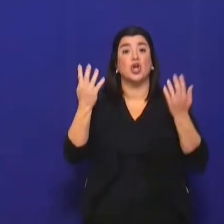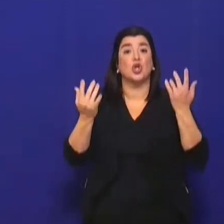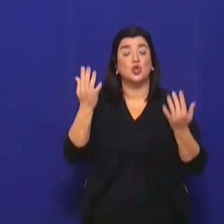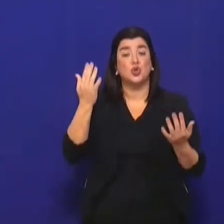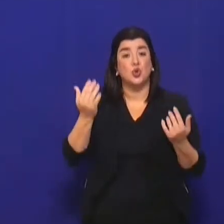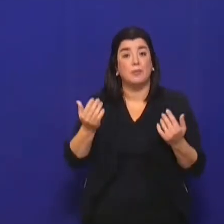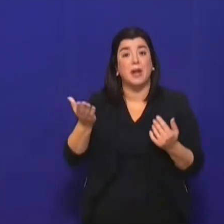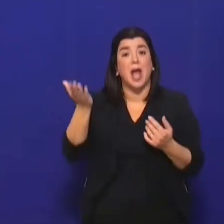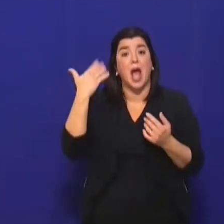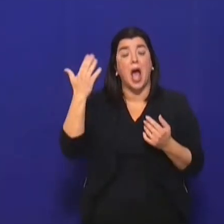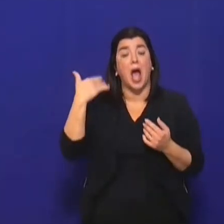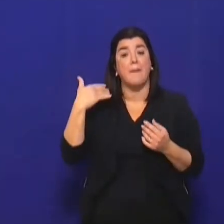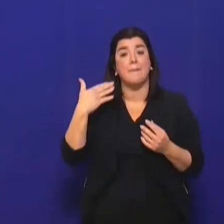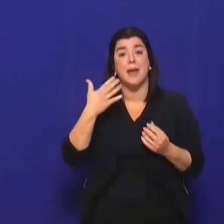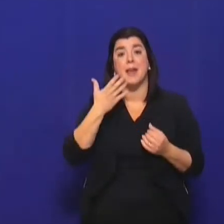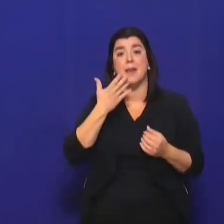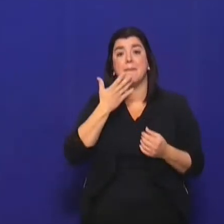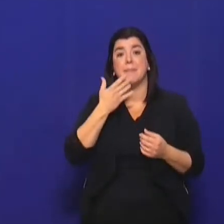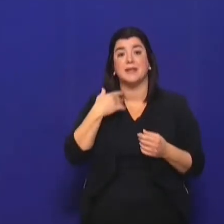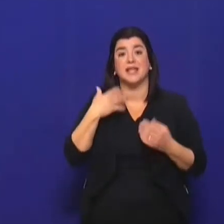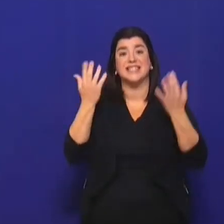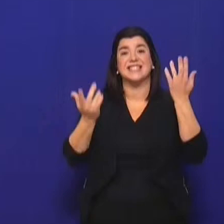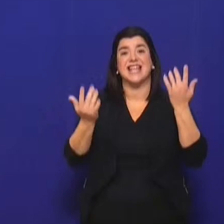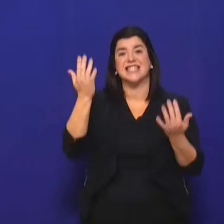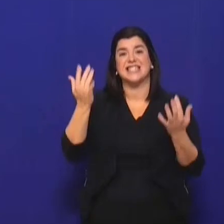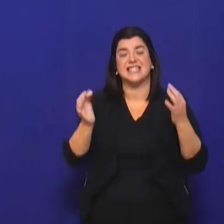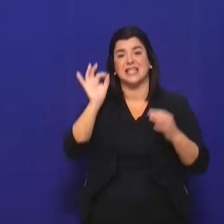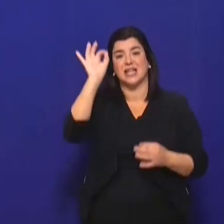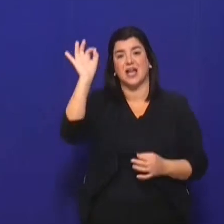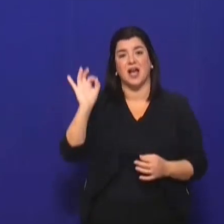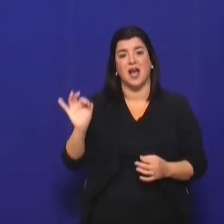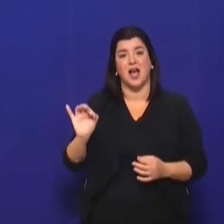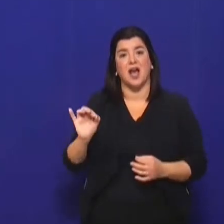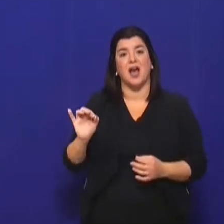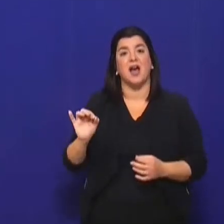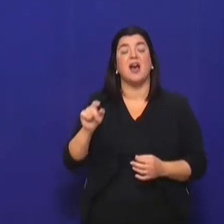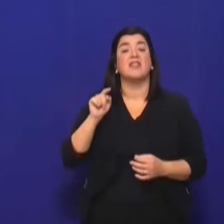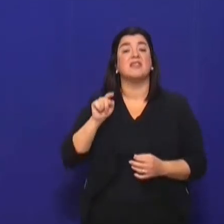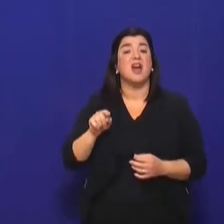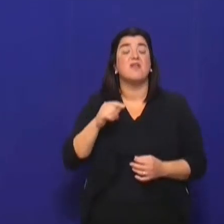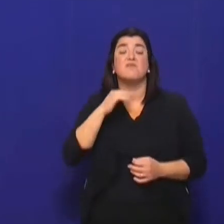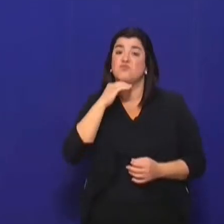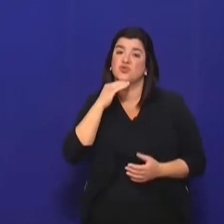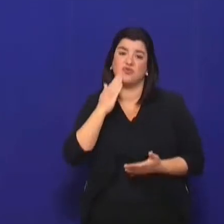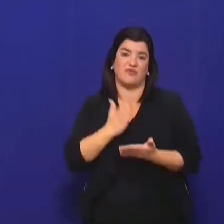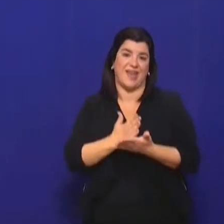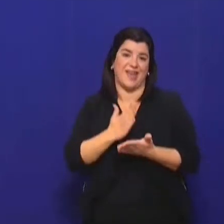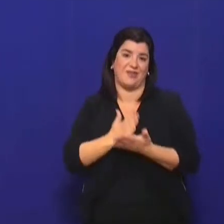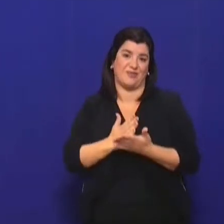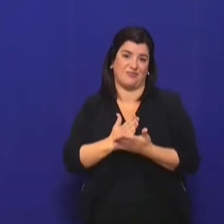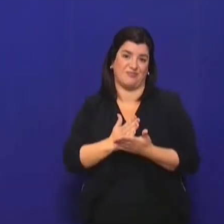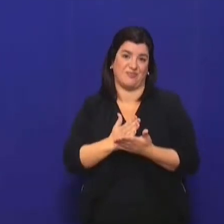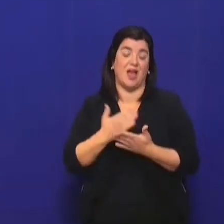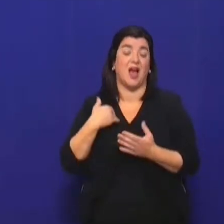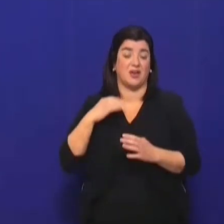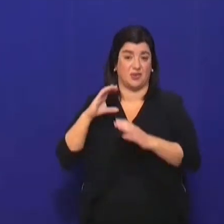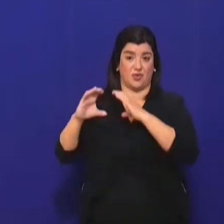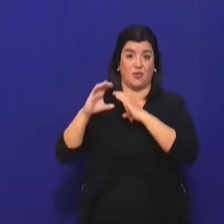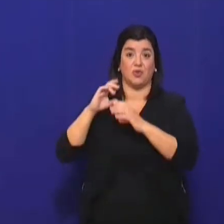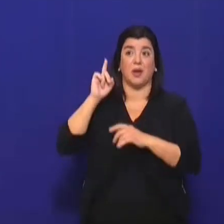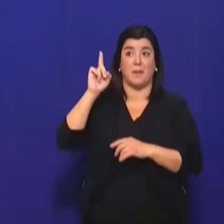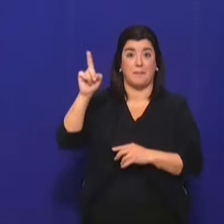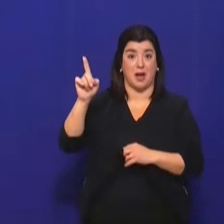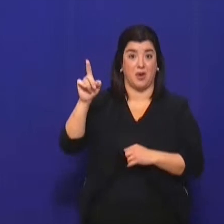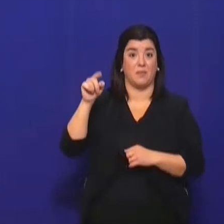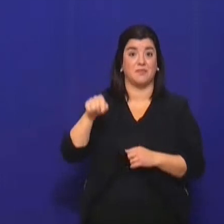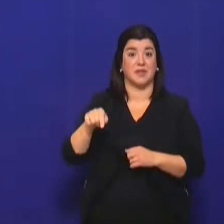ġew ippubblikati minn ċertu Euronews u anke mezzi oħrajn propju ma kienux korretti, però aħna komunikajna magħhom